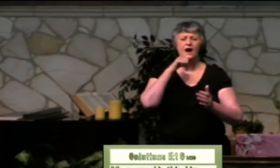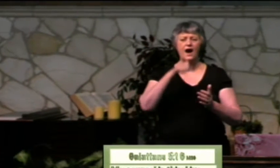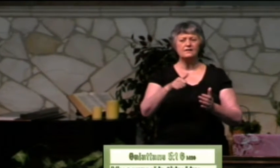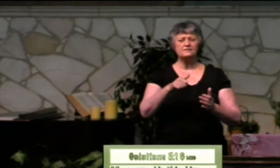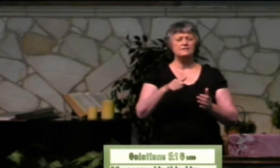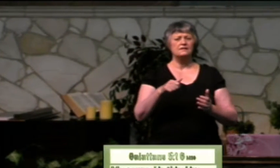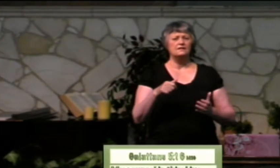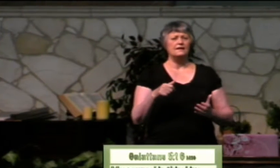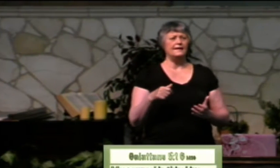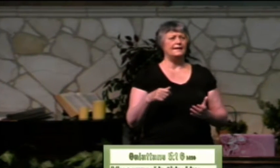not